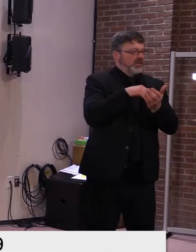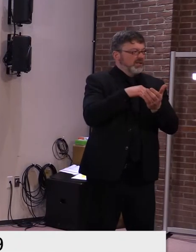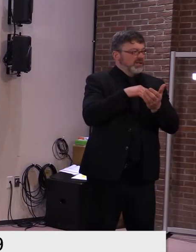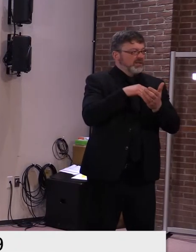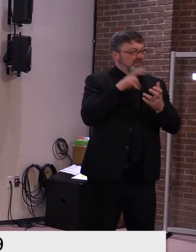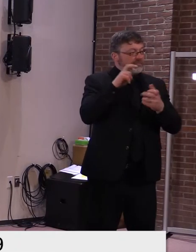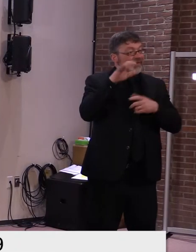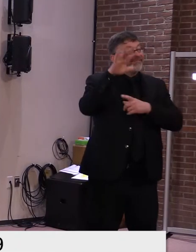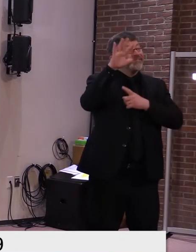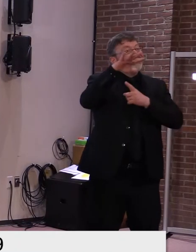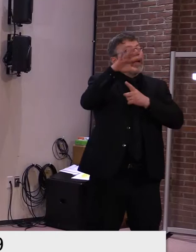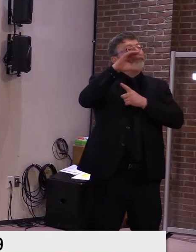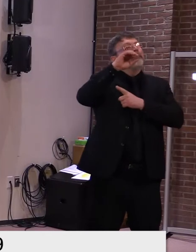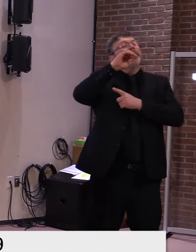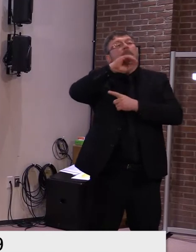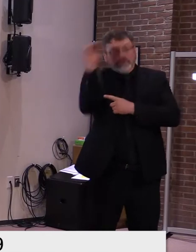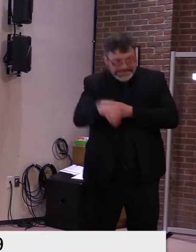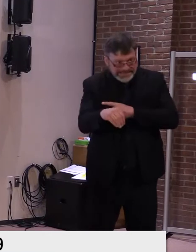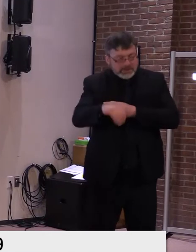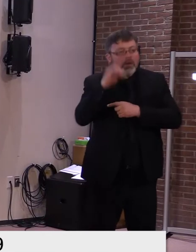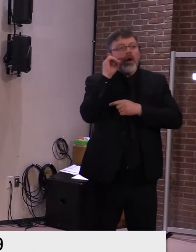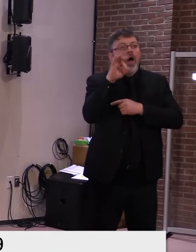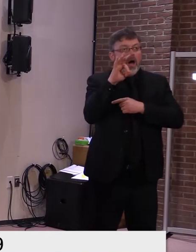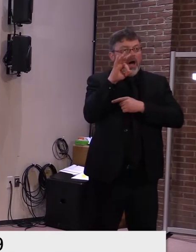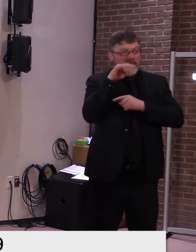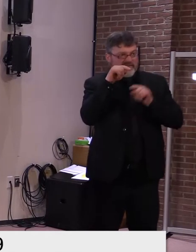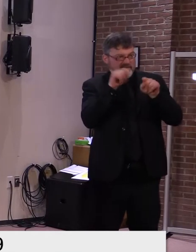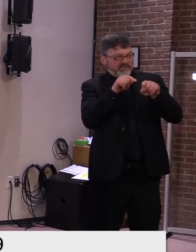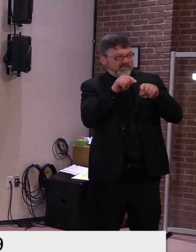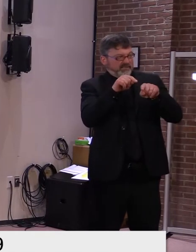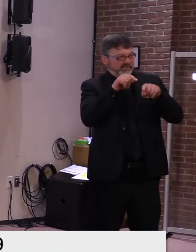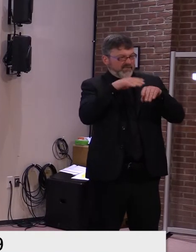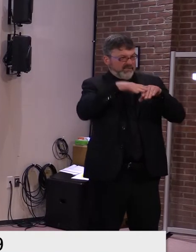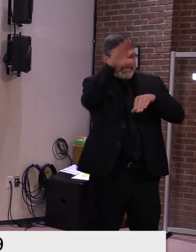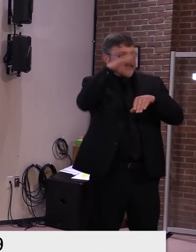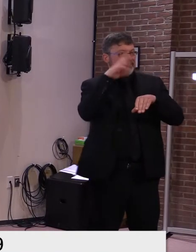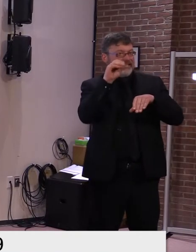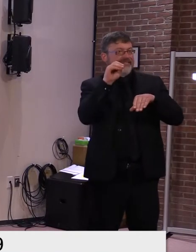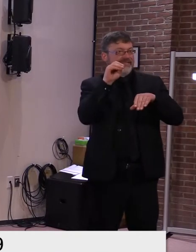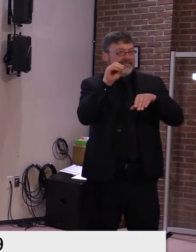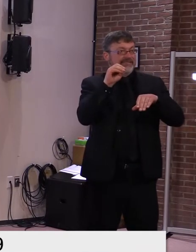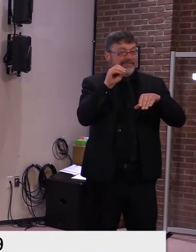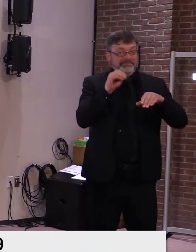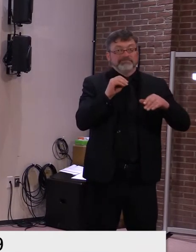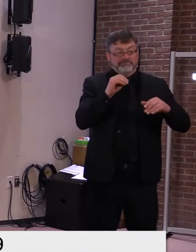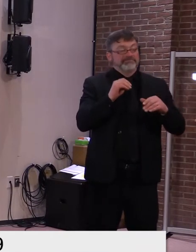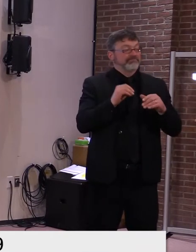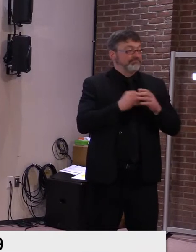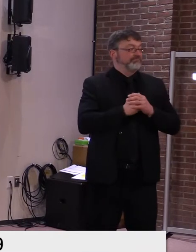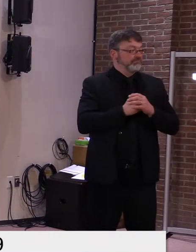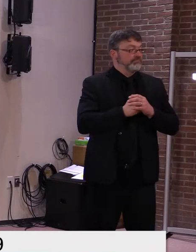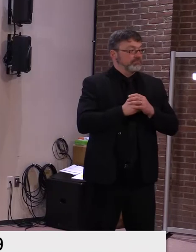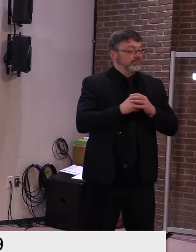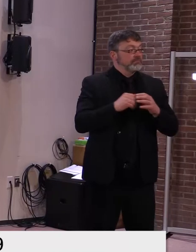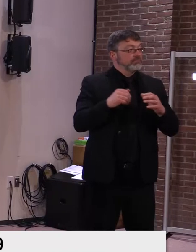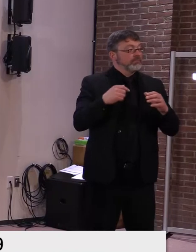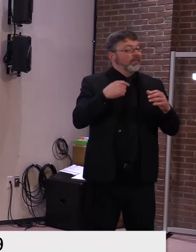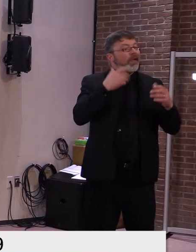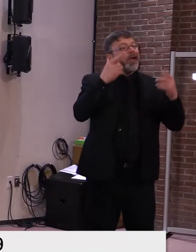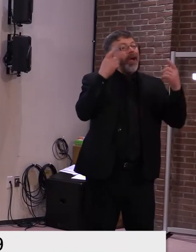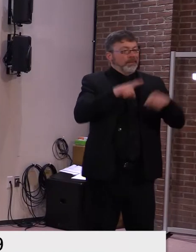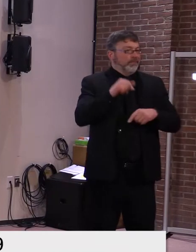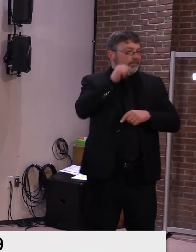vaccinated for 60 and above. A technical issue early in the day caused some Vermonters to end up